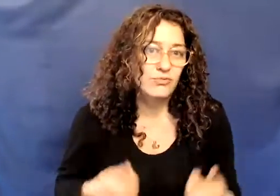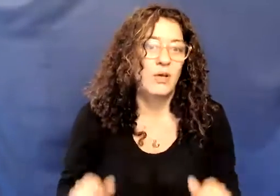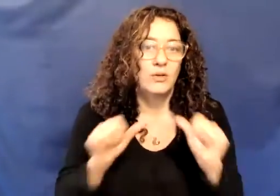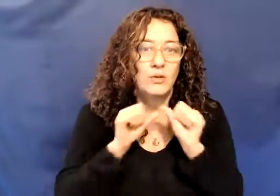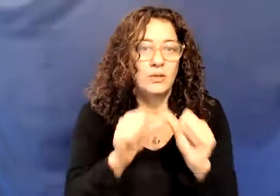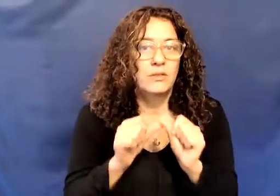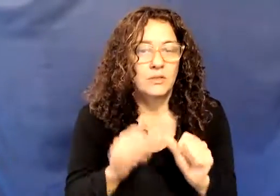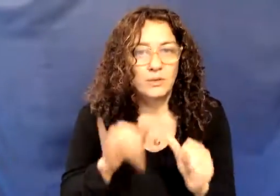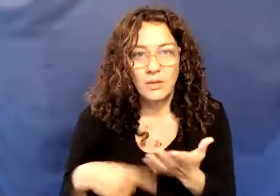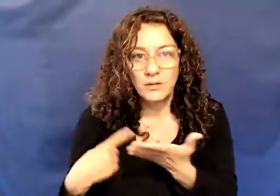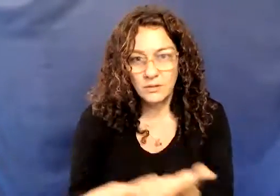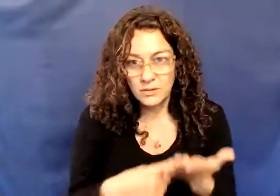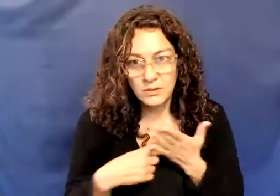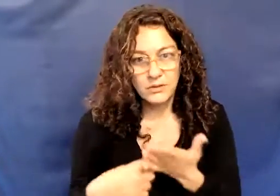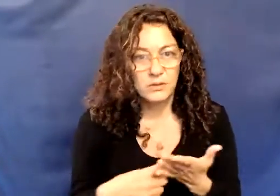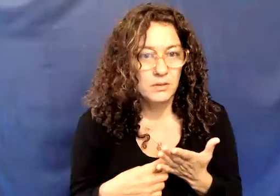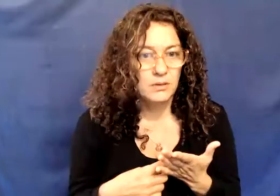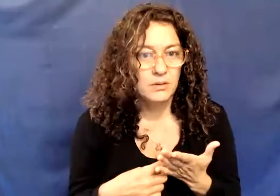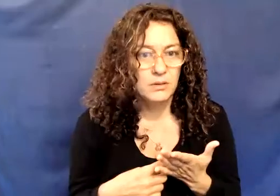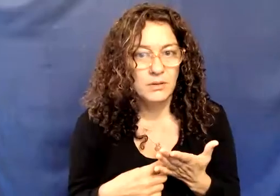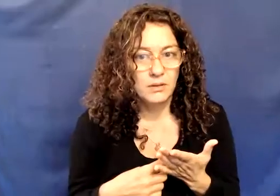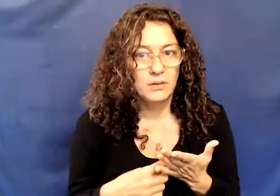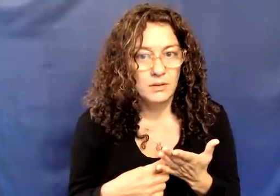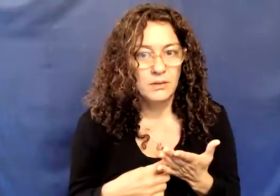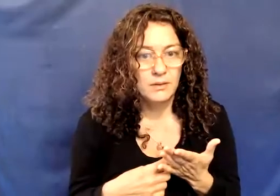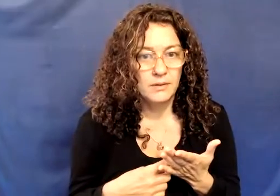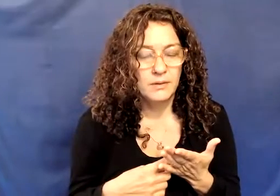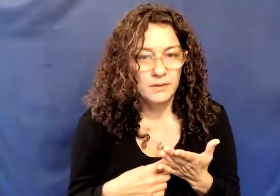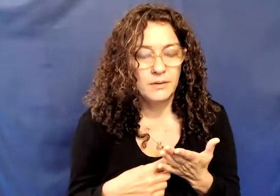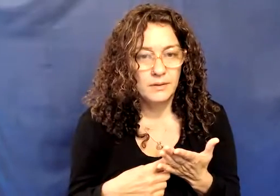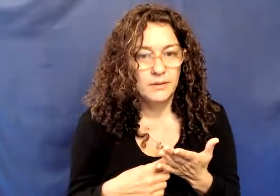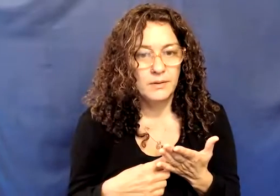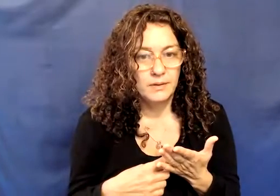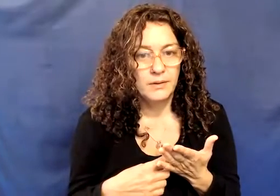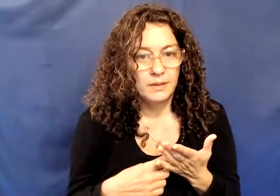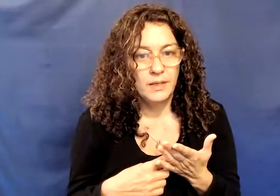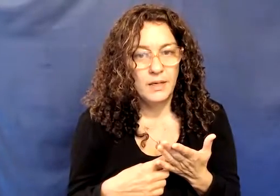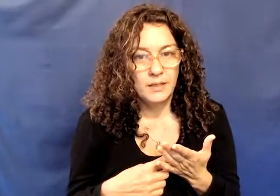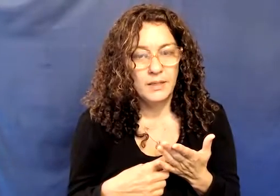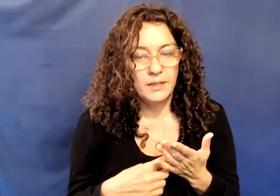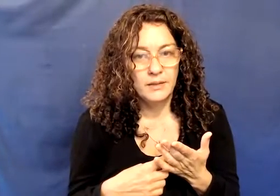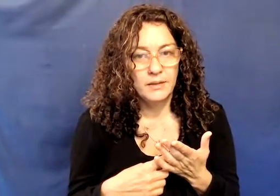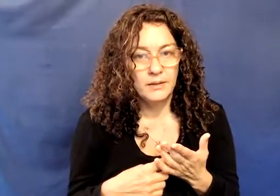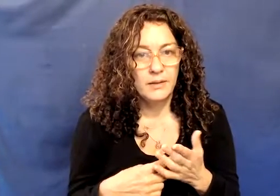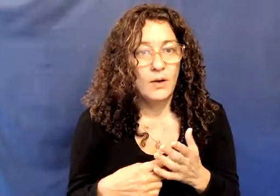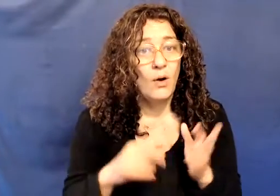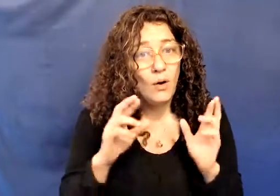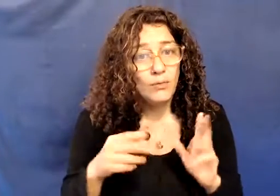topic alive, because then as this person sees it, more people don't have to die.